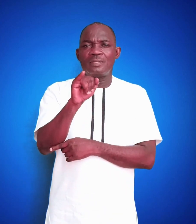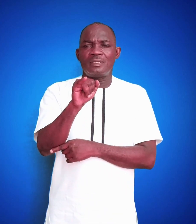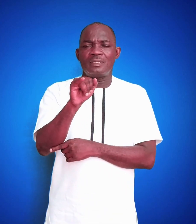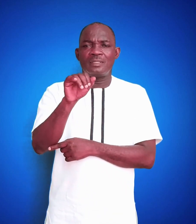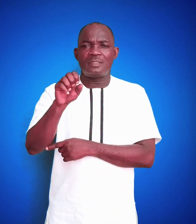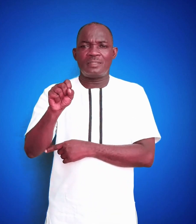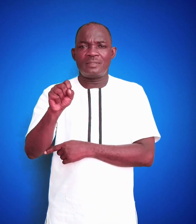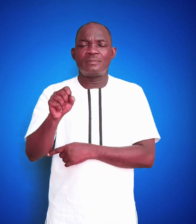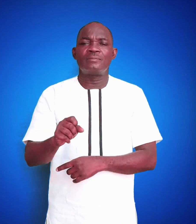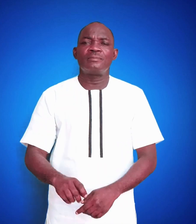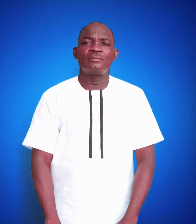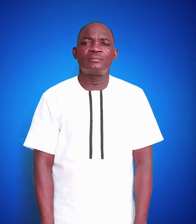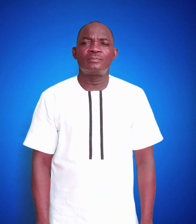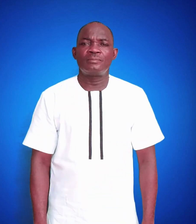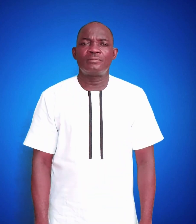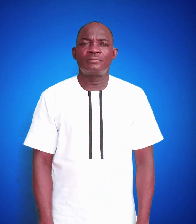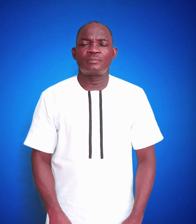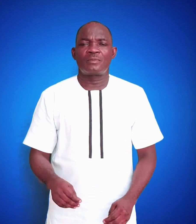MIS,